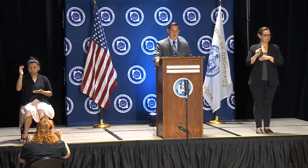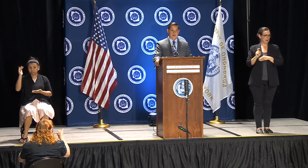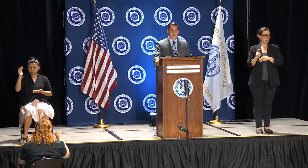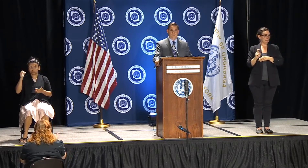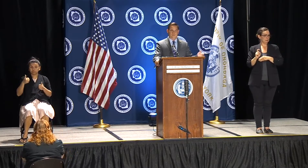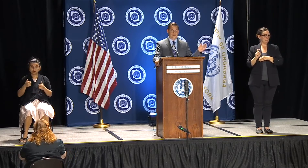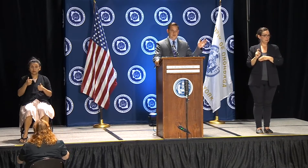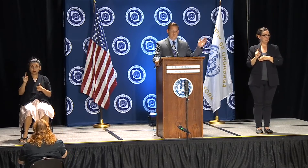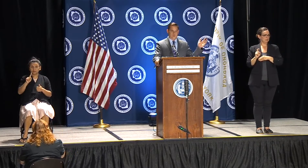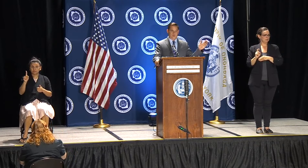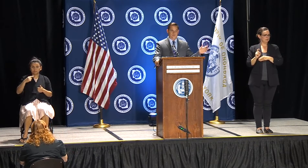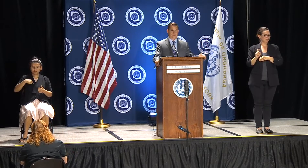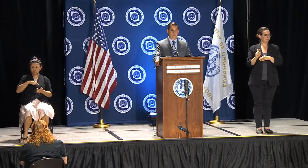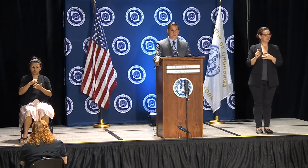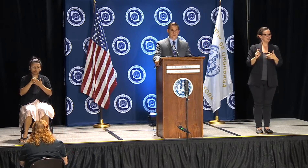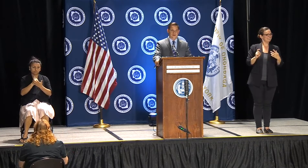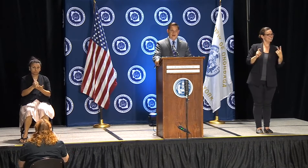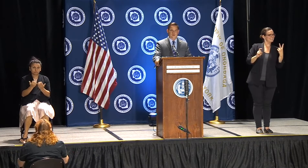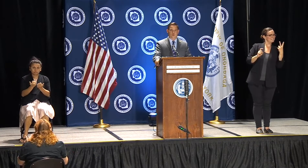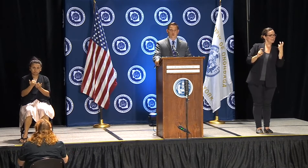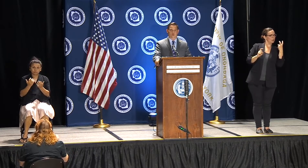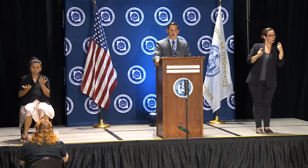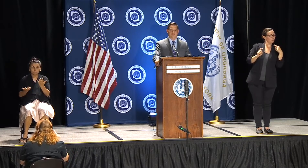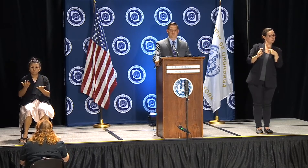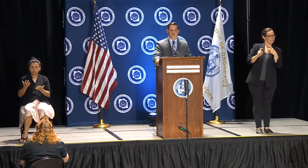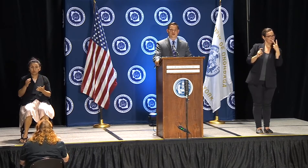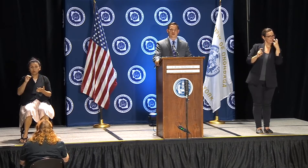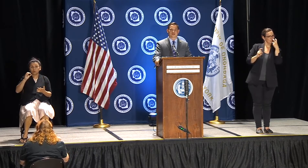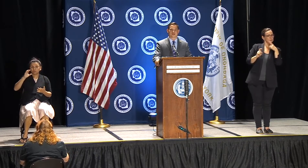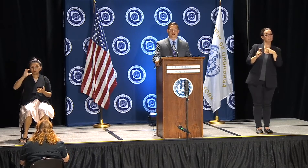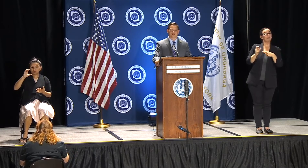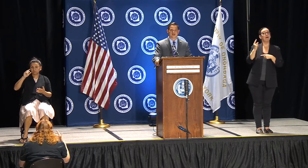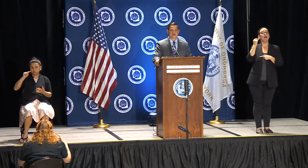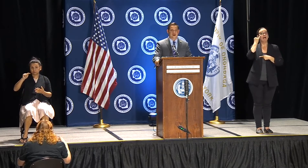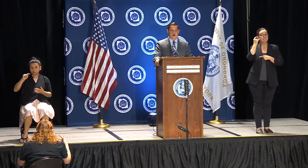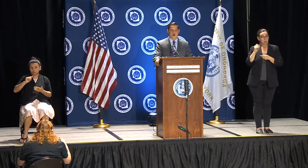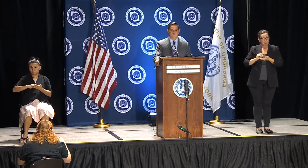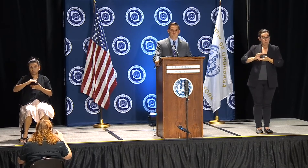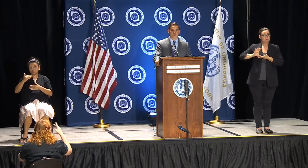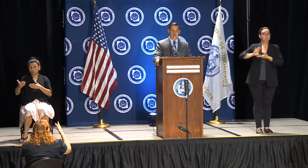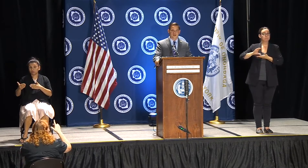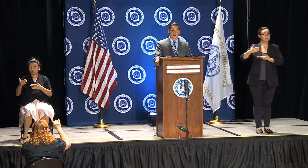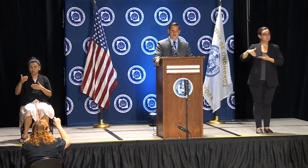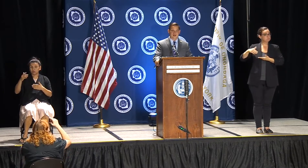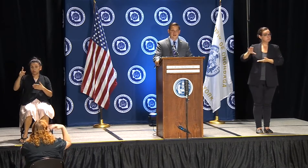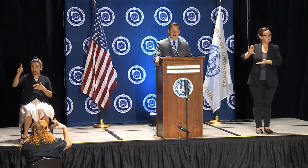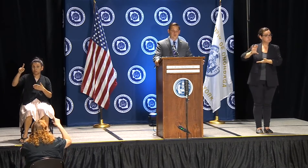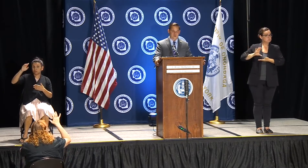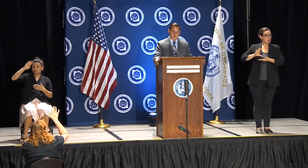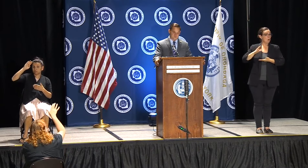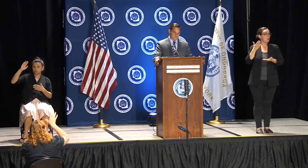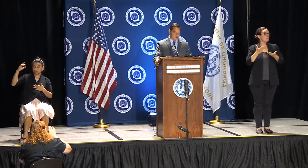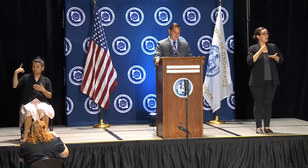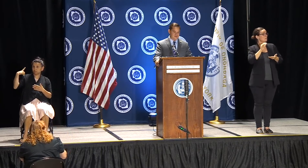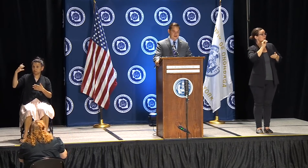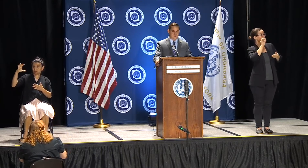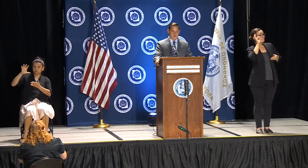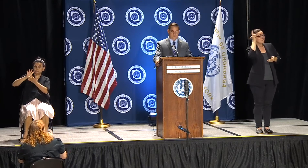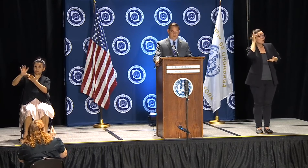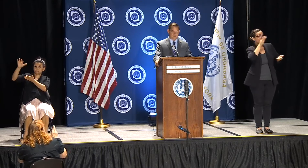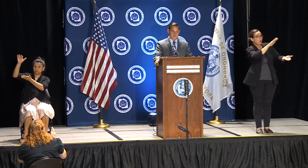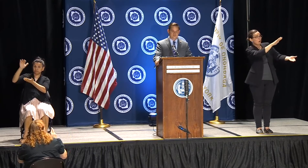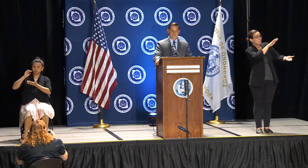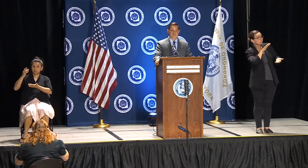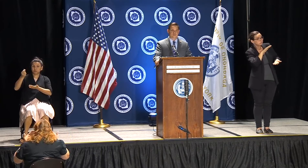We may, in October, get an October surprise with a stimulus deal that helps us. I